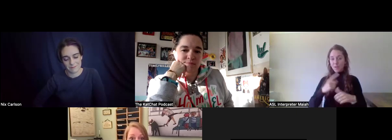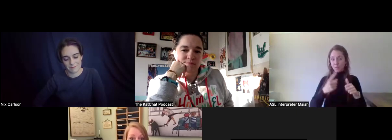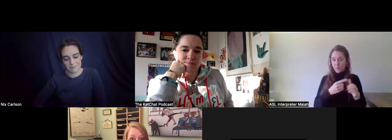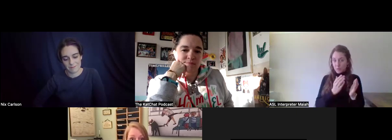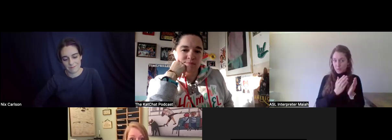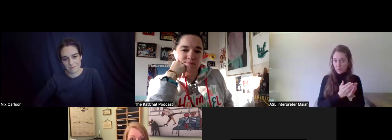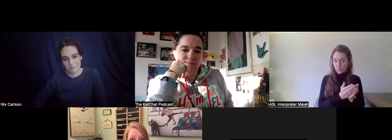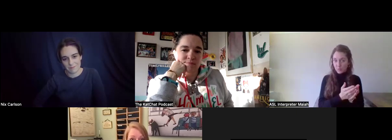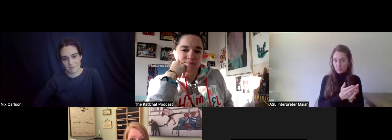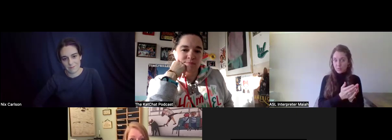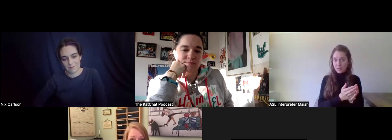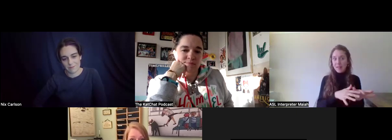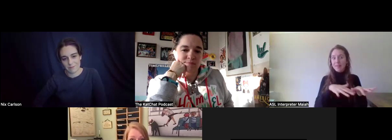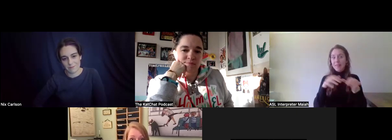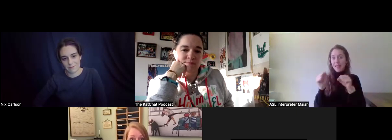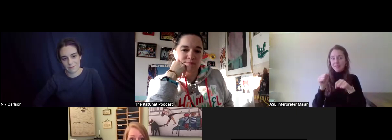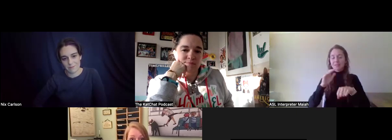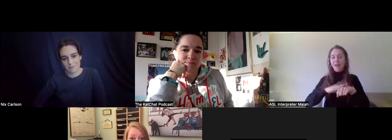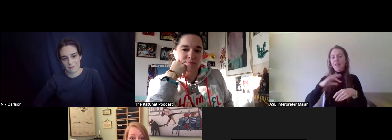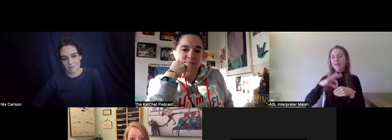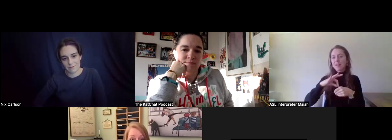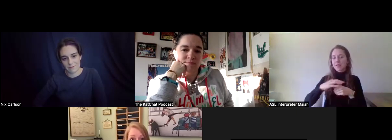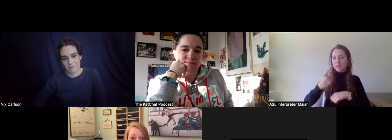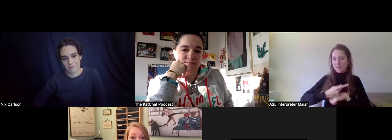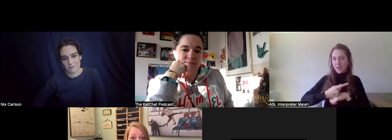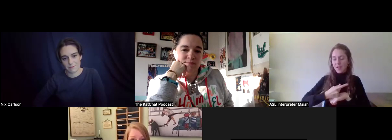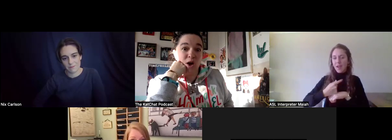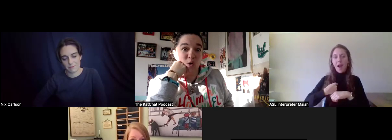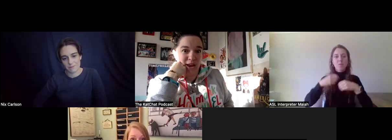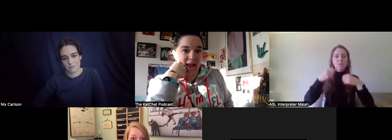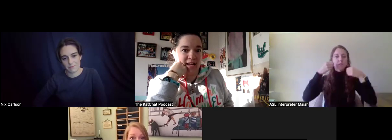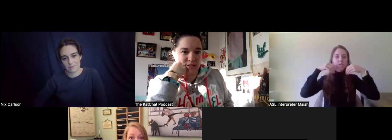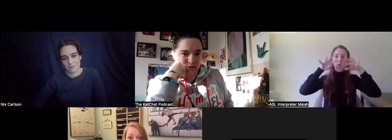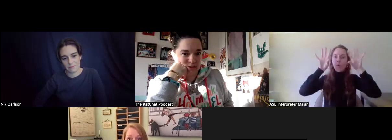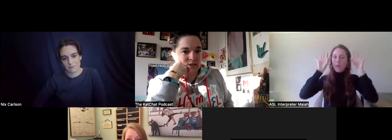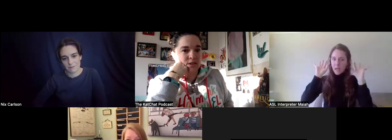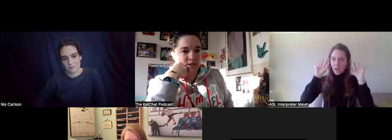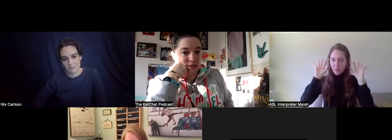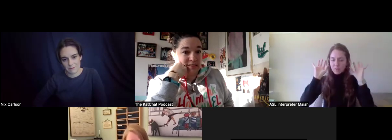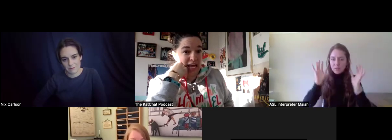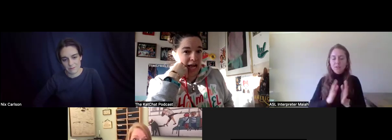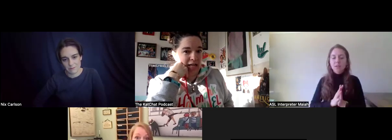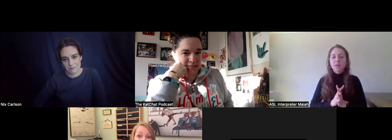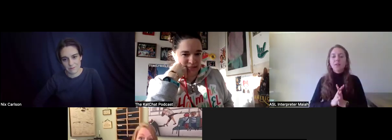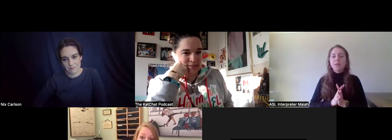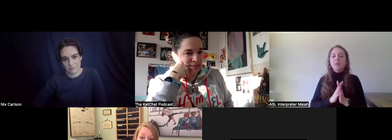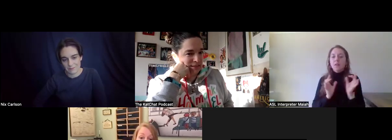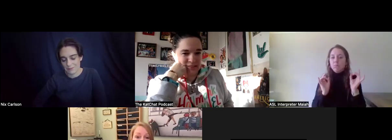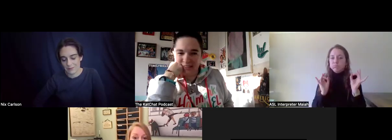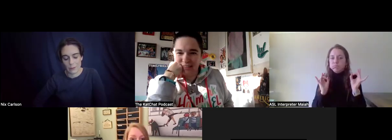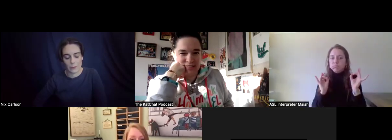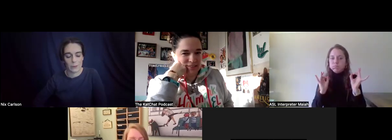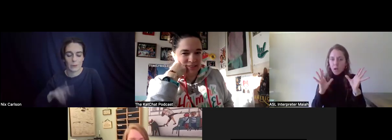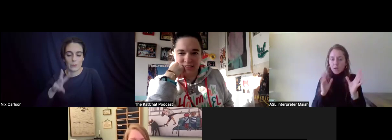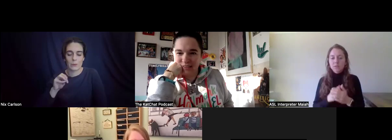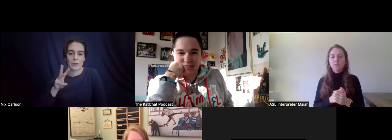on election day. I was freaking out Oh because I yeah, thought, oh, yeah, Lord,